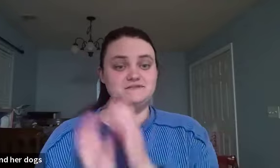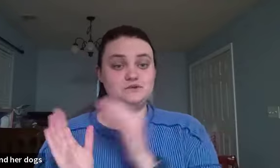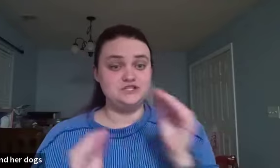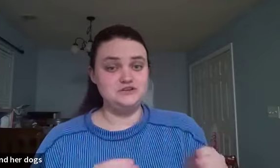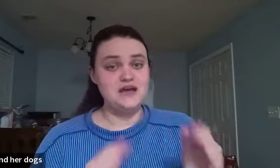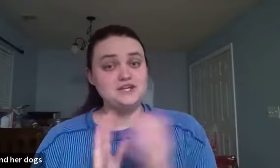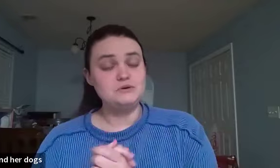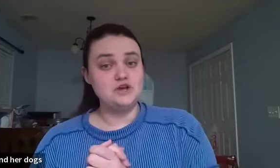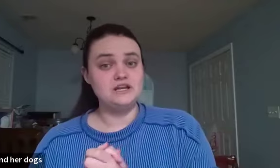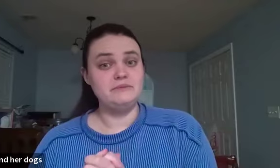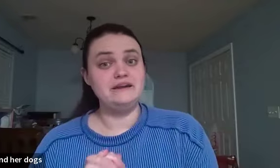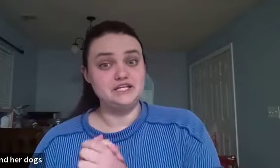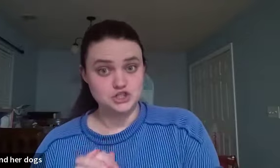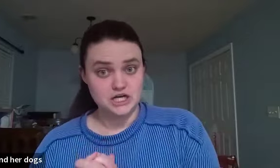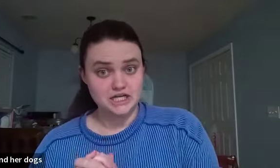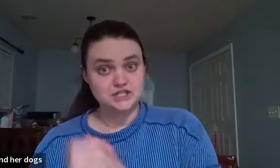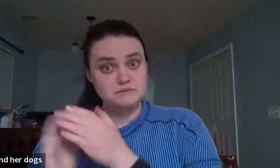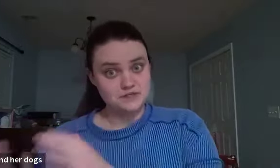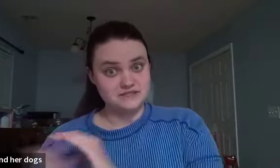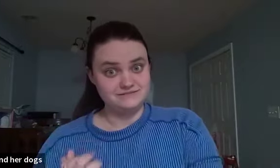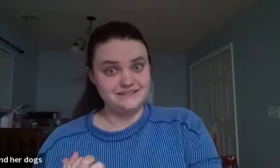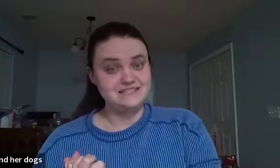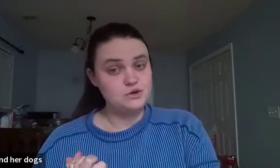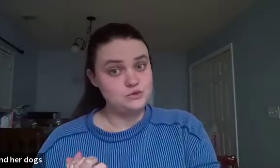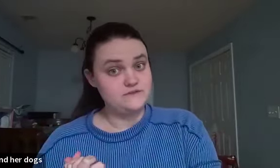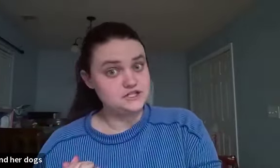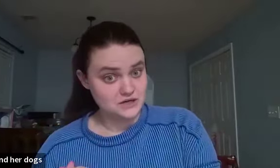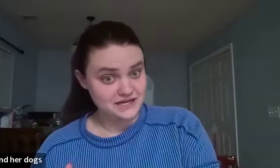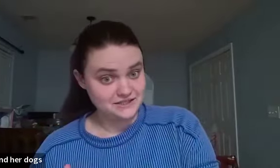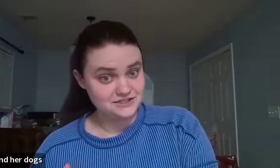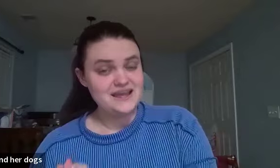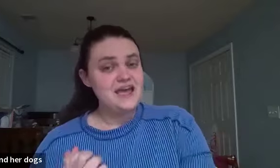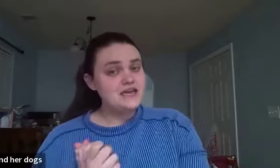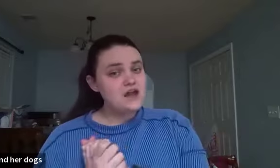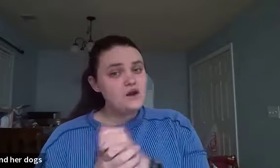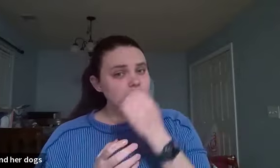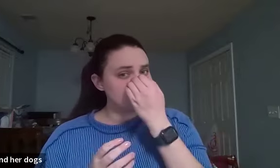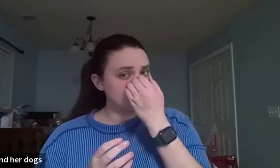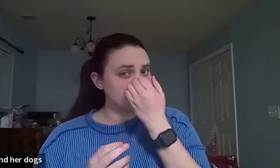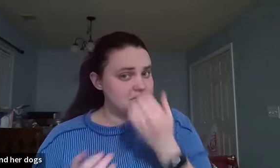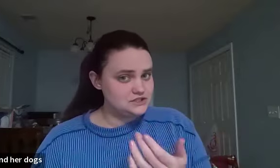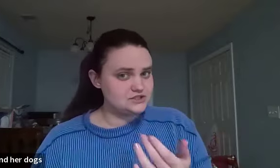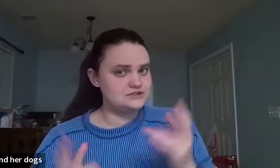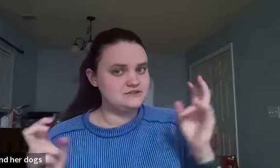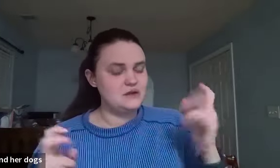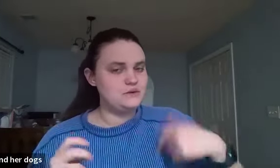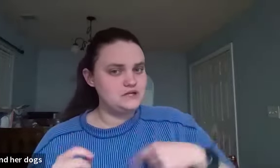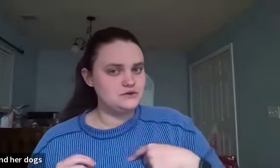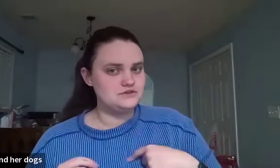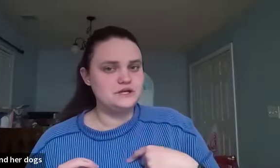if you were to do that, you are talking about a strange person, like someone who is very strange. And not all strangers that we